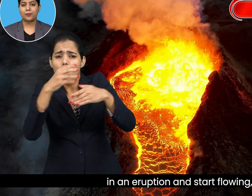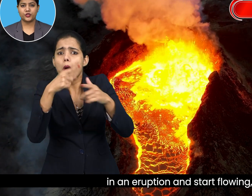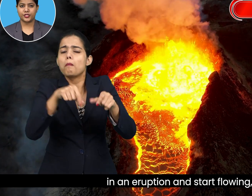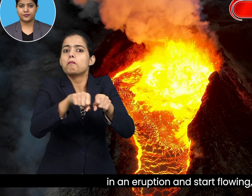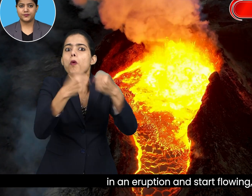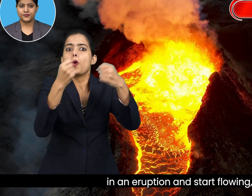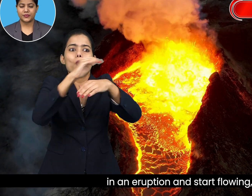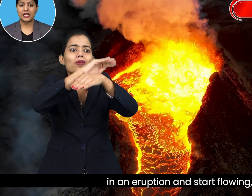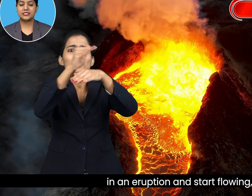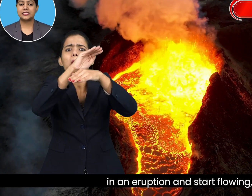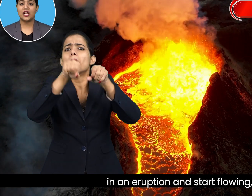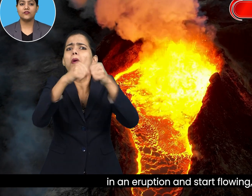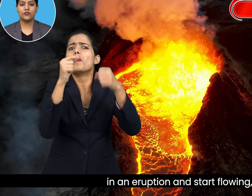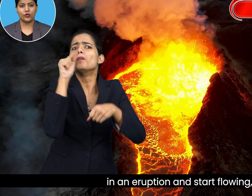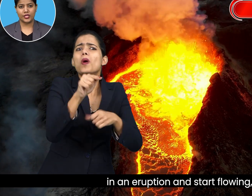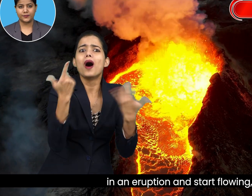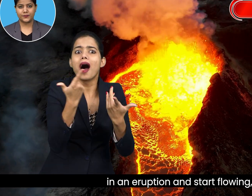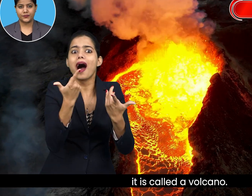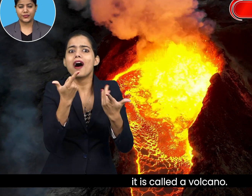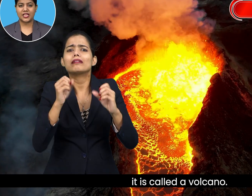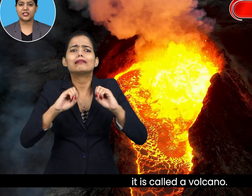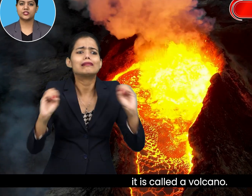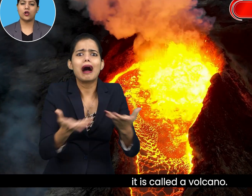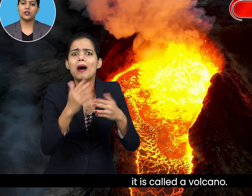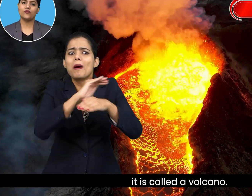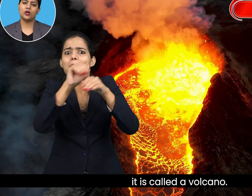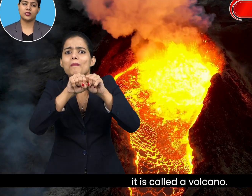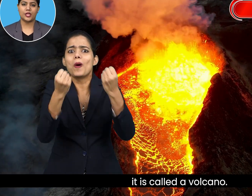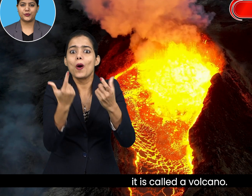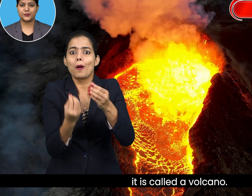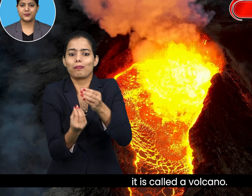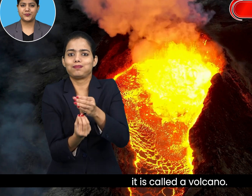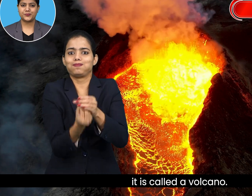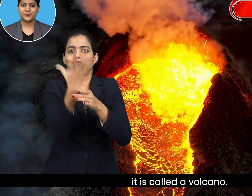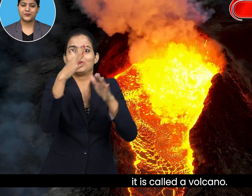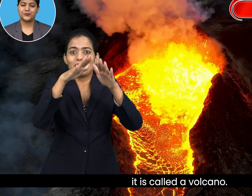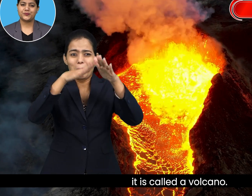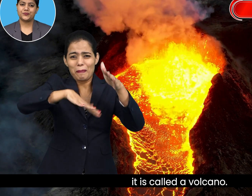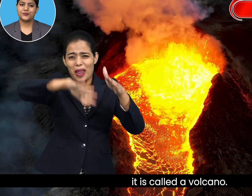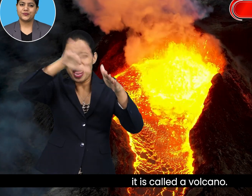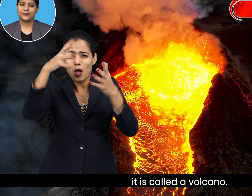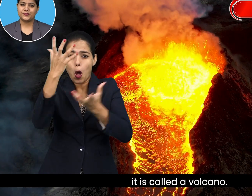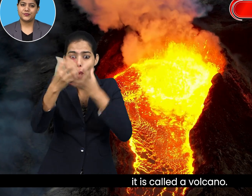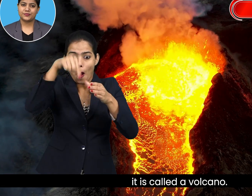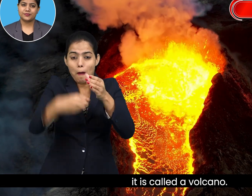an eruption and start flowing, it is called a volcano.